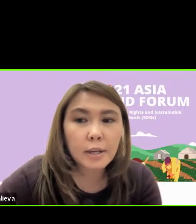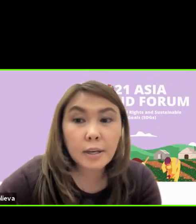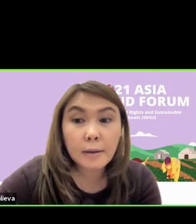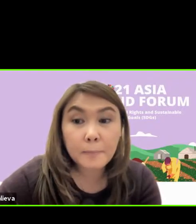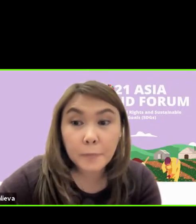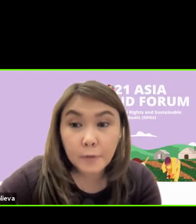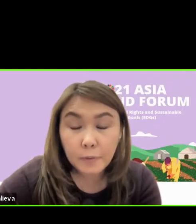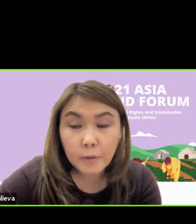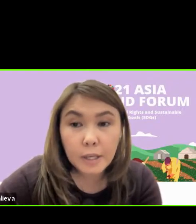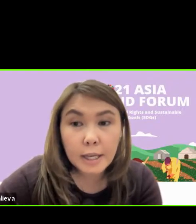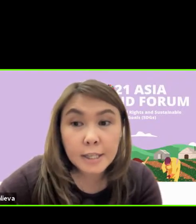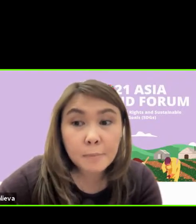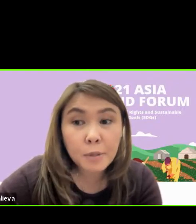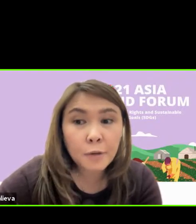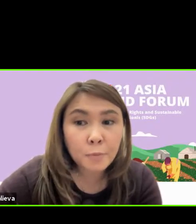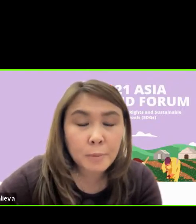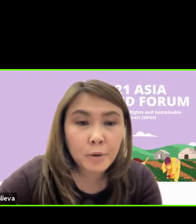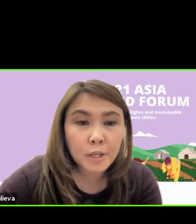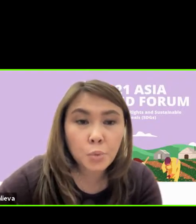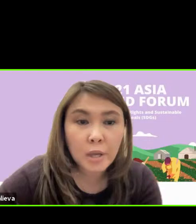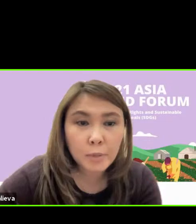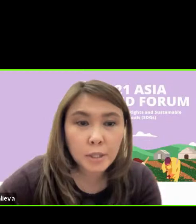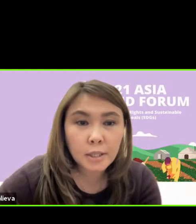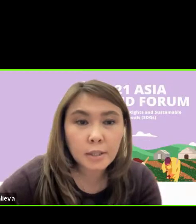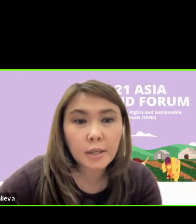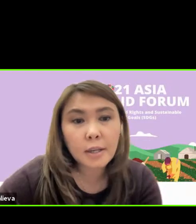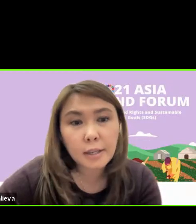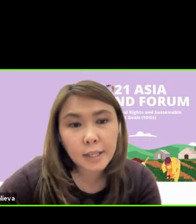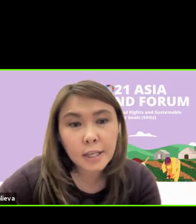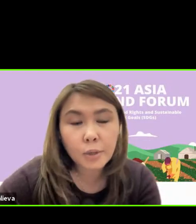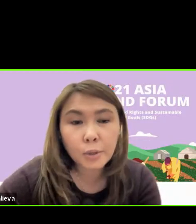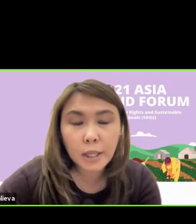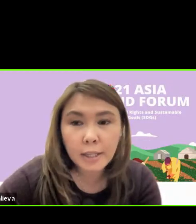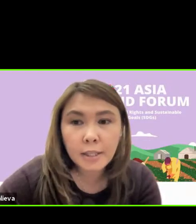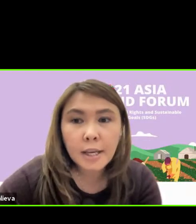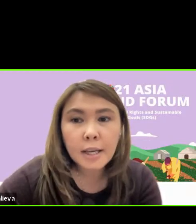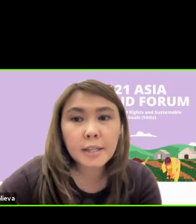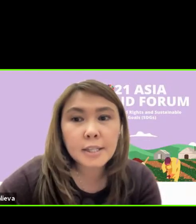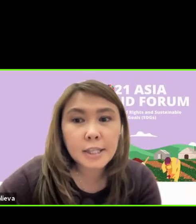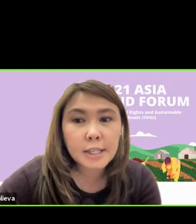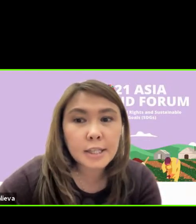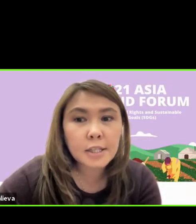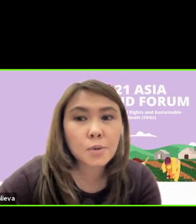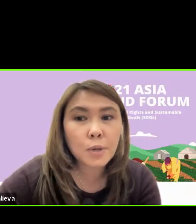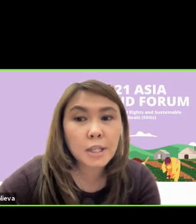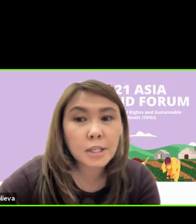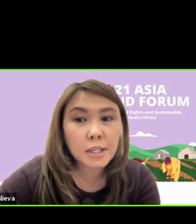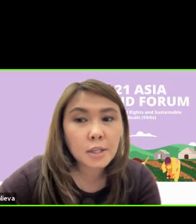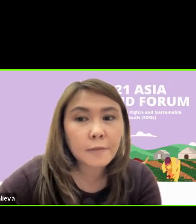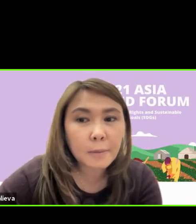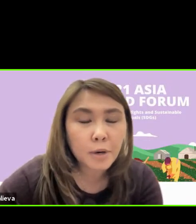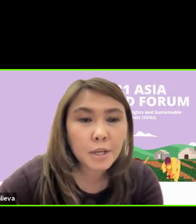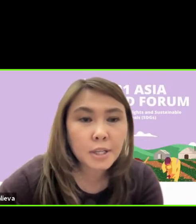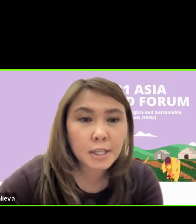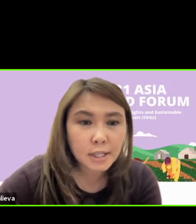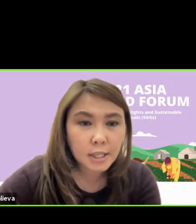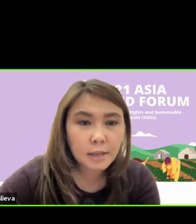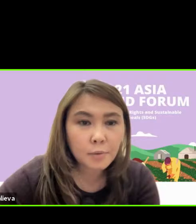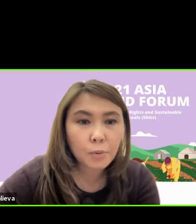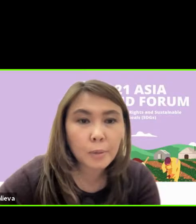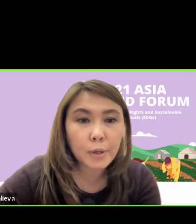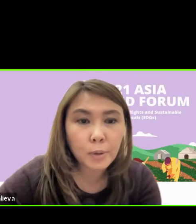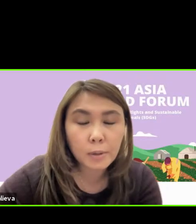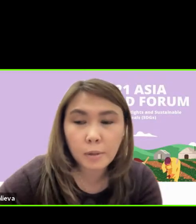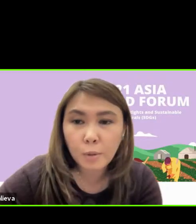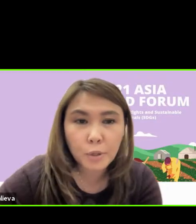Assembly of members, we are meeting again online. the 16th to 18th November this